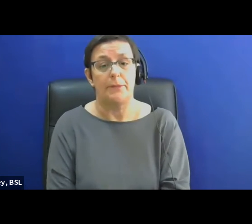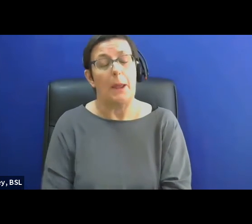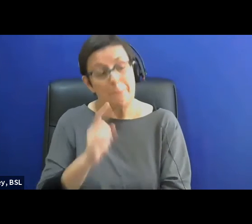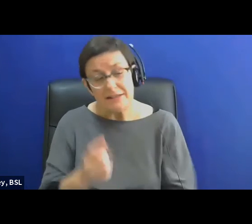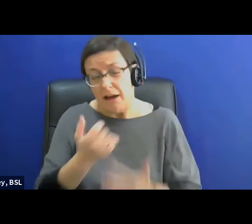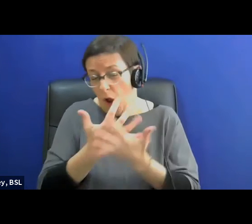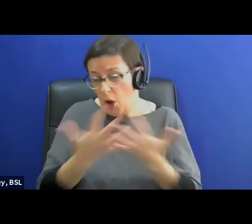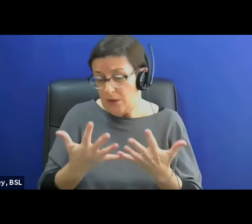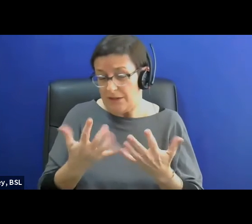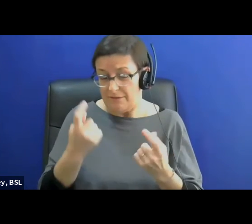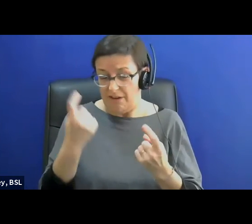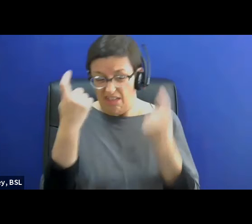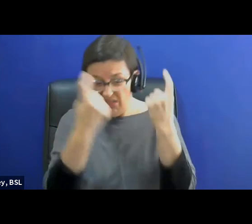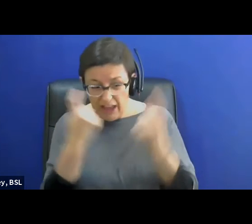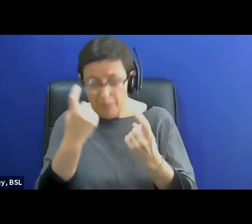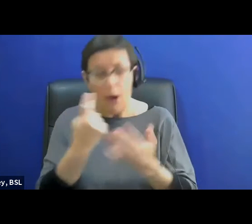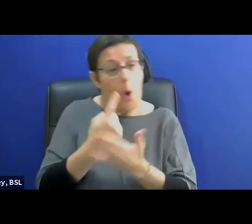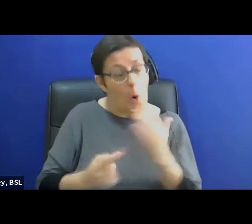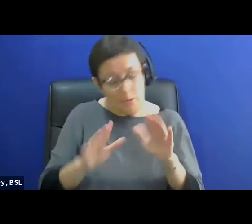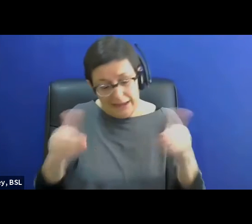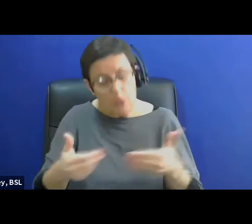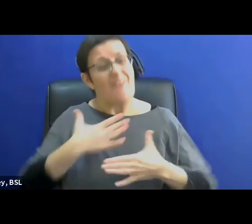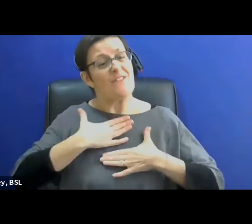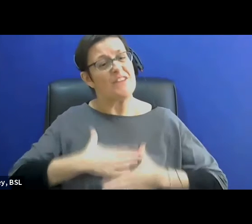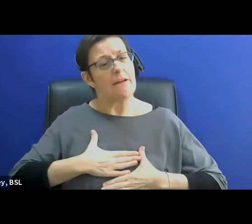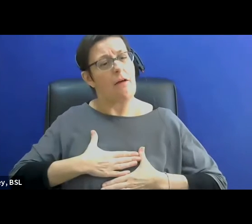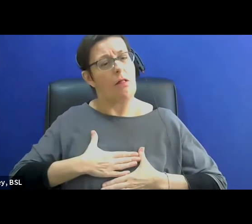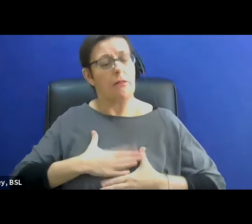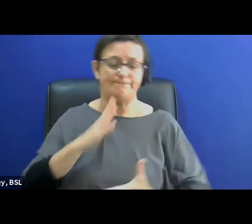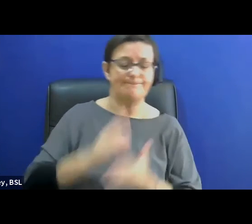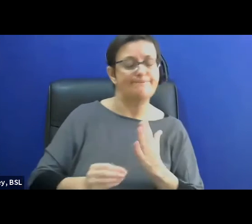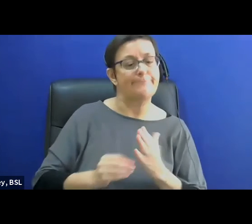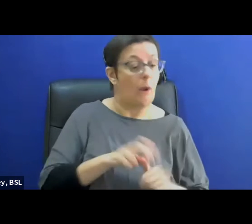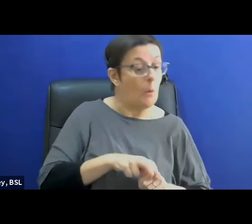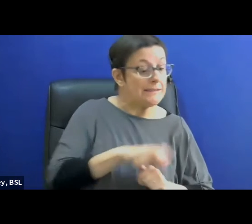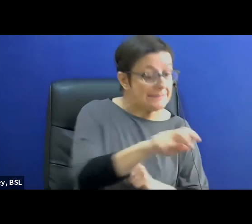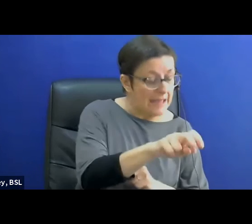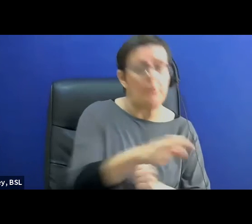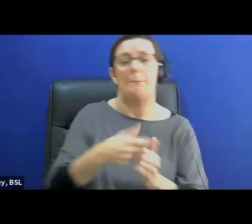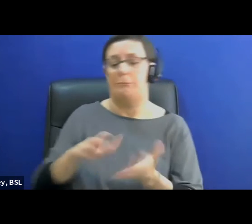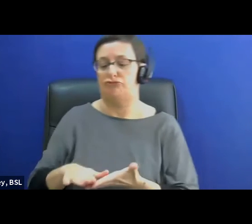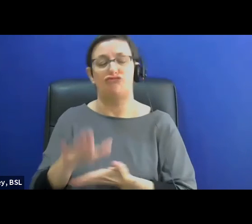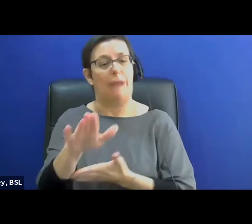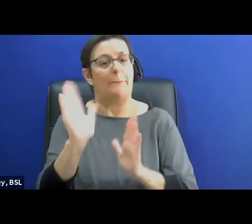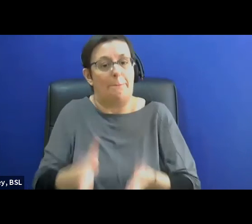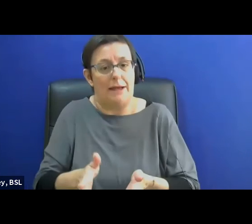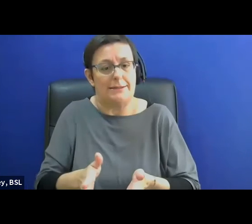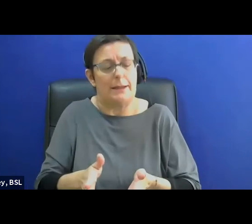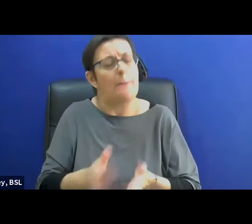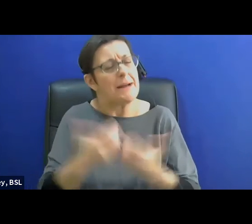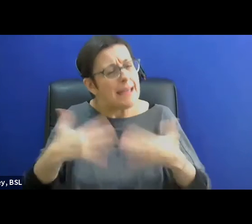physical accessibility, such as steps and ramps. Inclusive design has the ability to do more, to go beyond the minimum